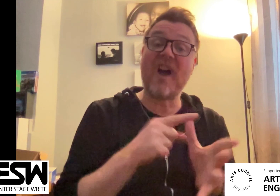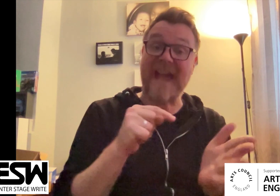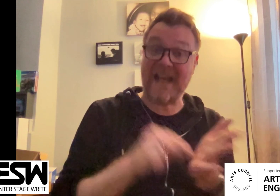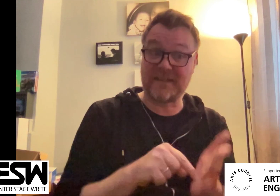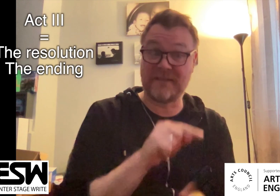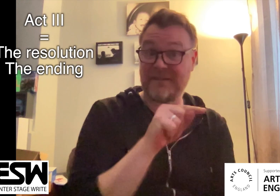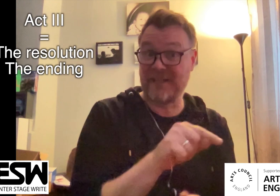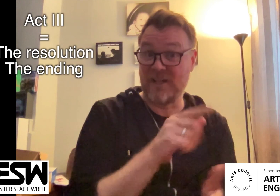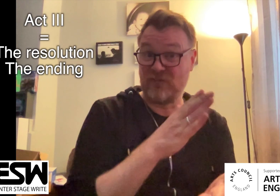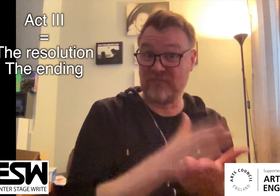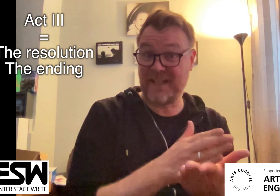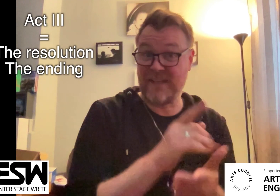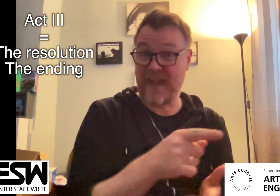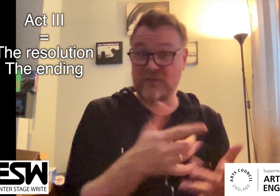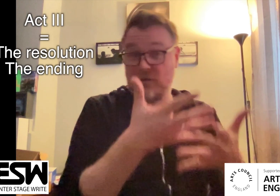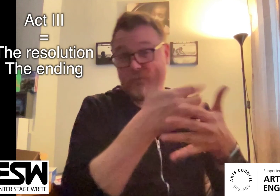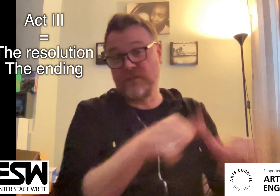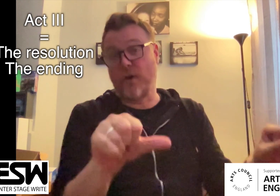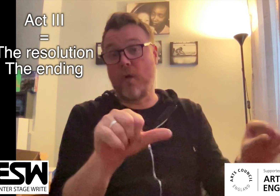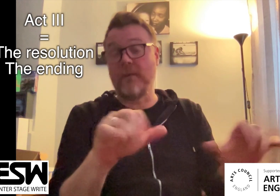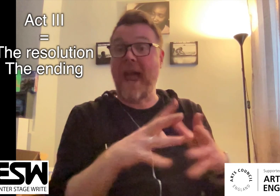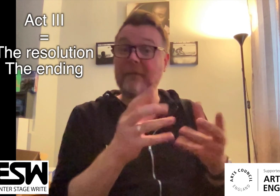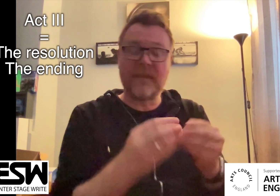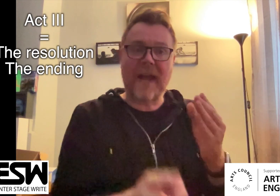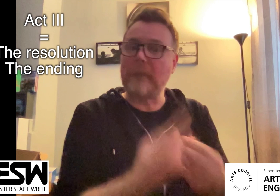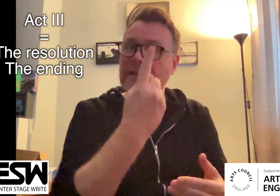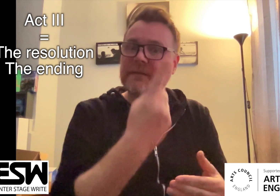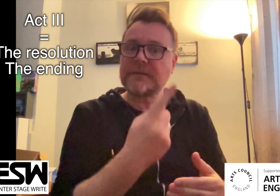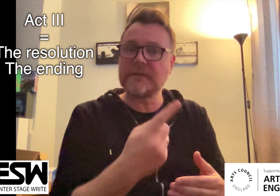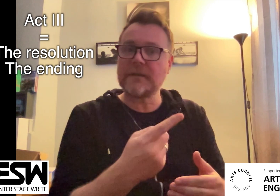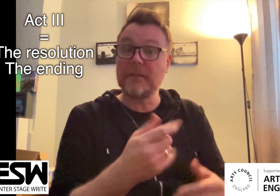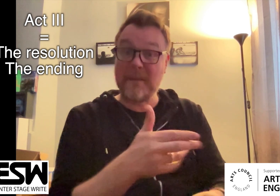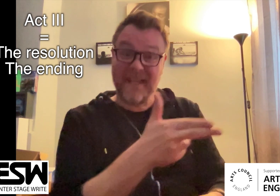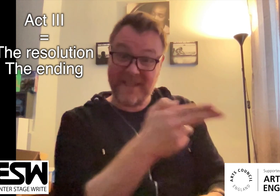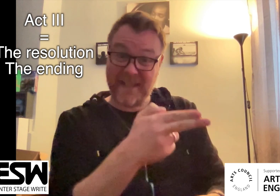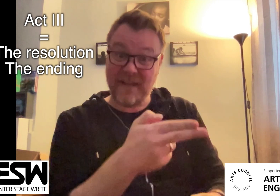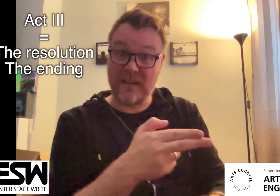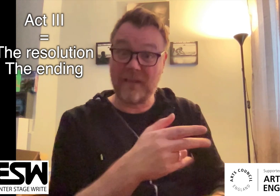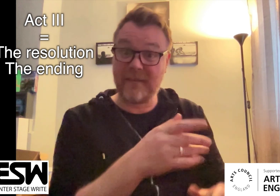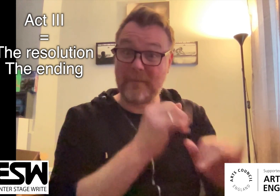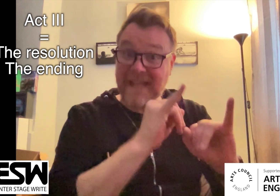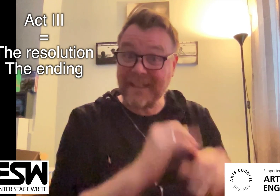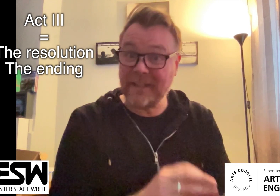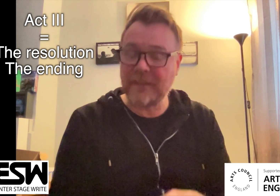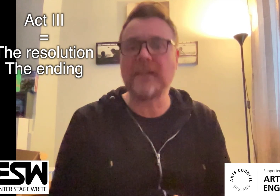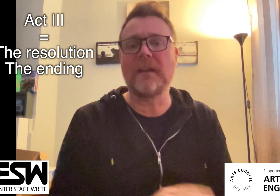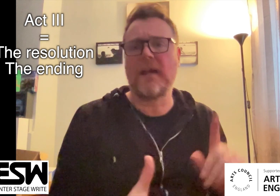third act is really a resolution to everything that's happened up until that point. So in our film, they kill the